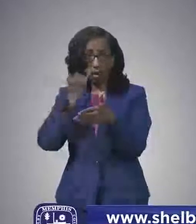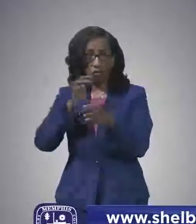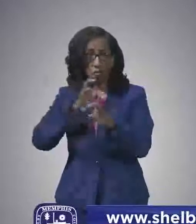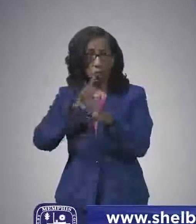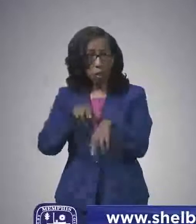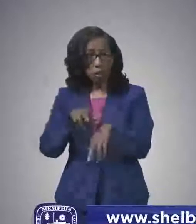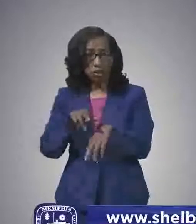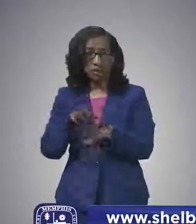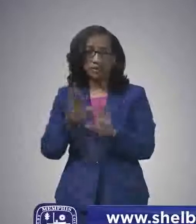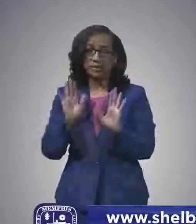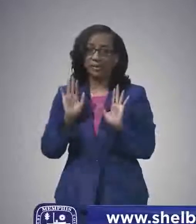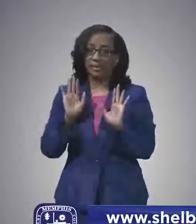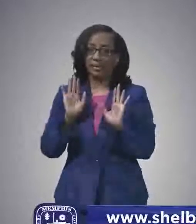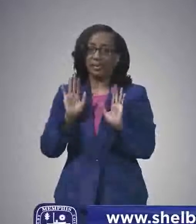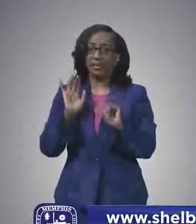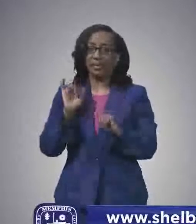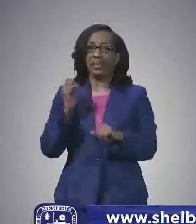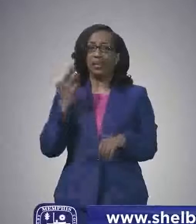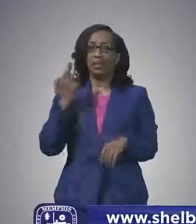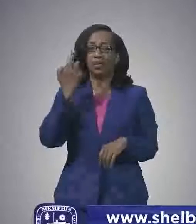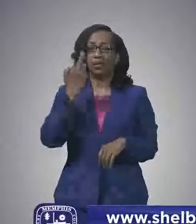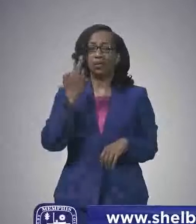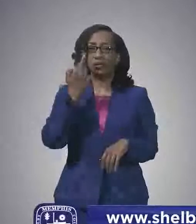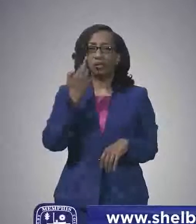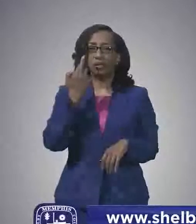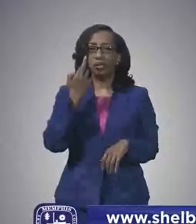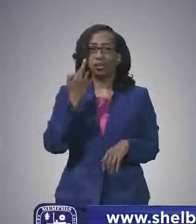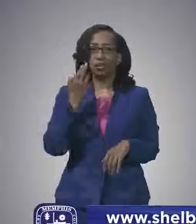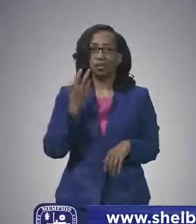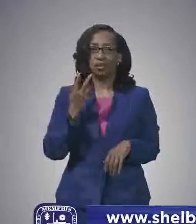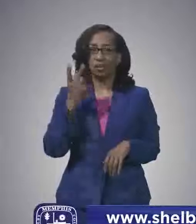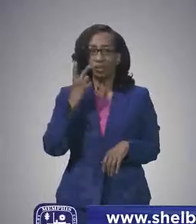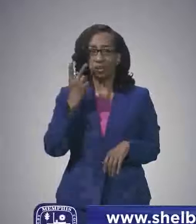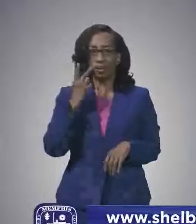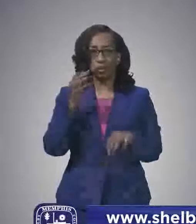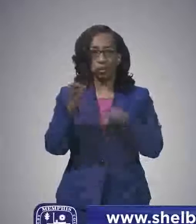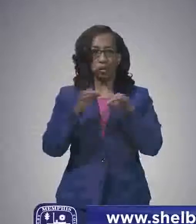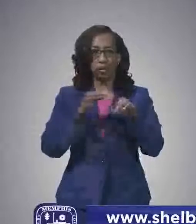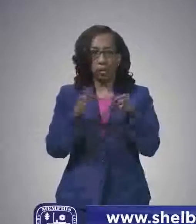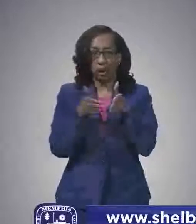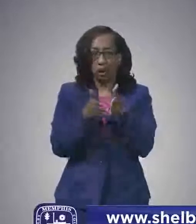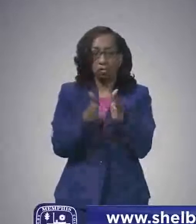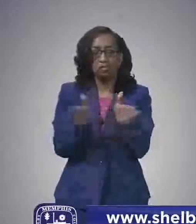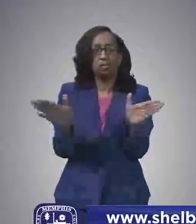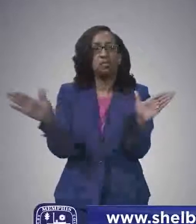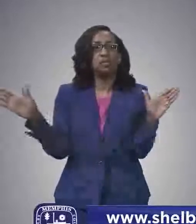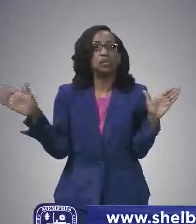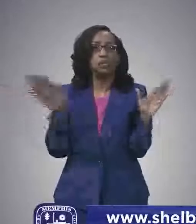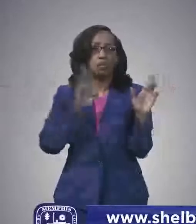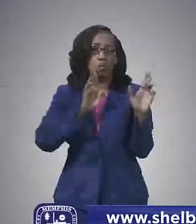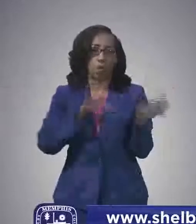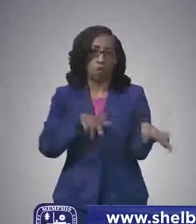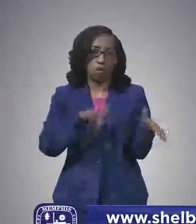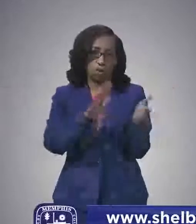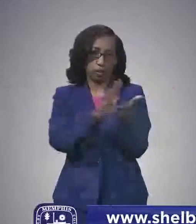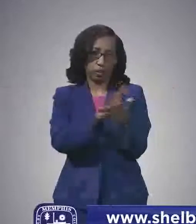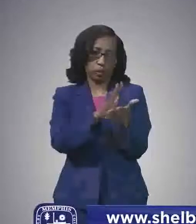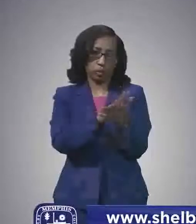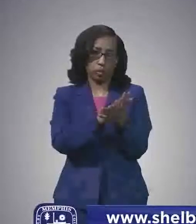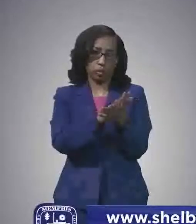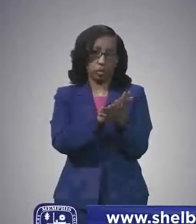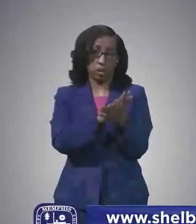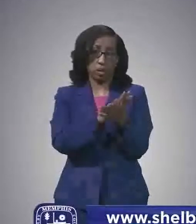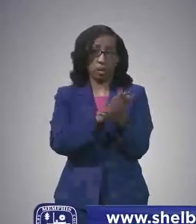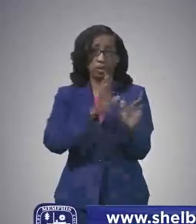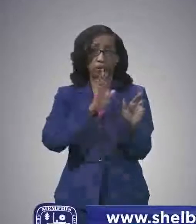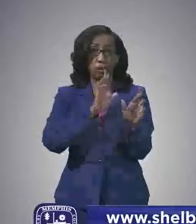level. That's why you're seeing a farther out, broader level of reporting when it comes to schools. I believe the reporting is